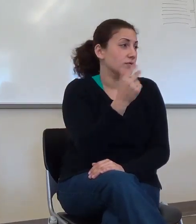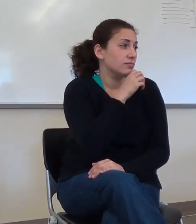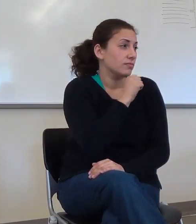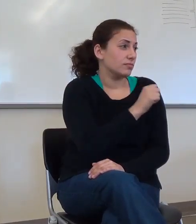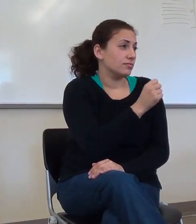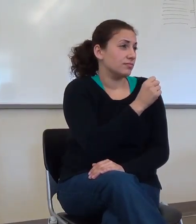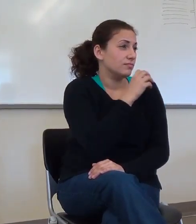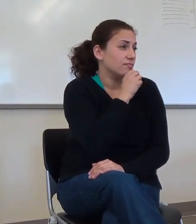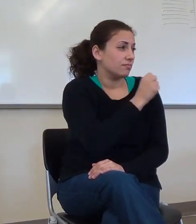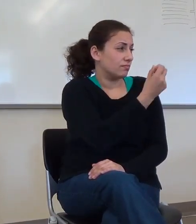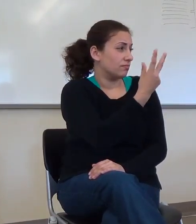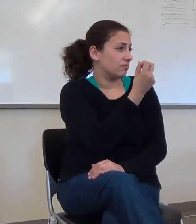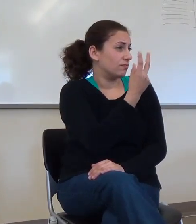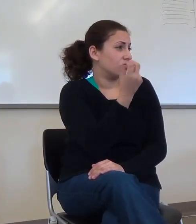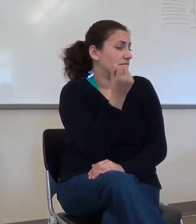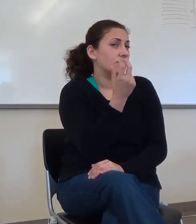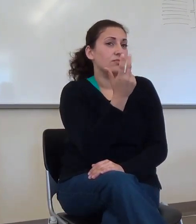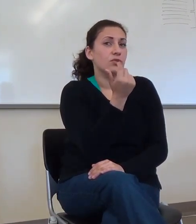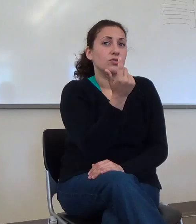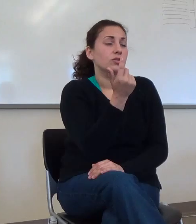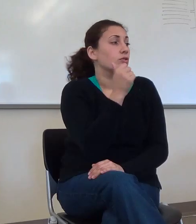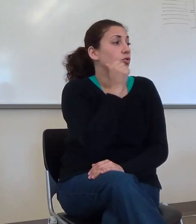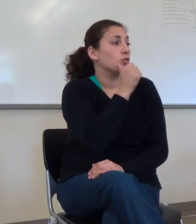Age 12 or 13, girls are taller.